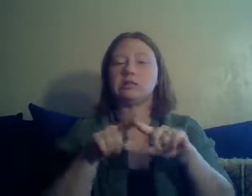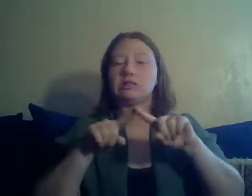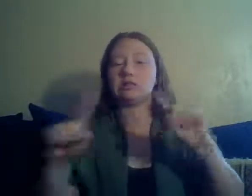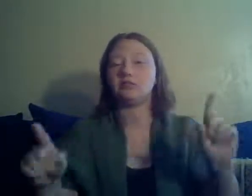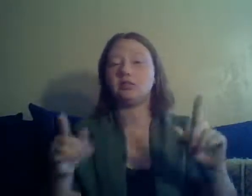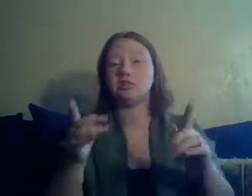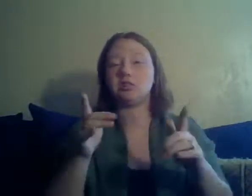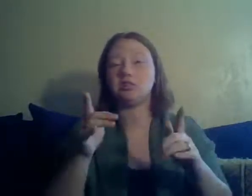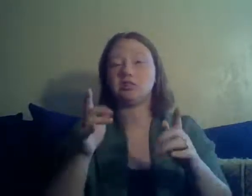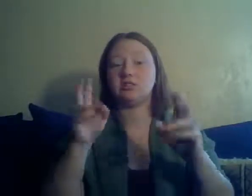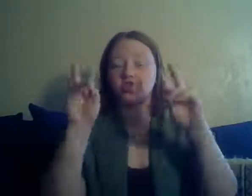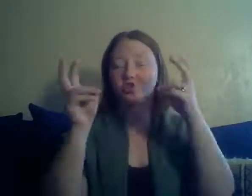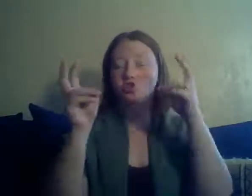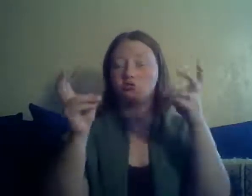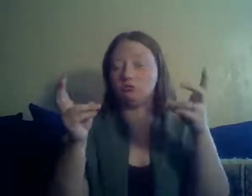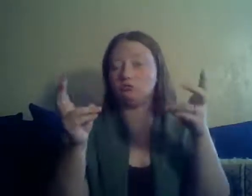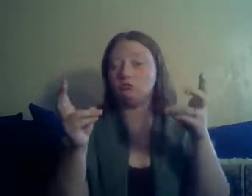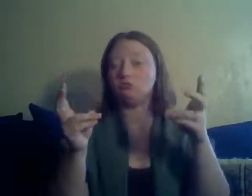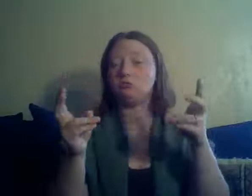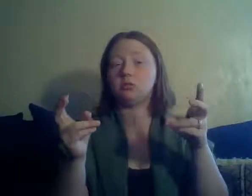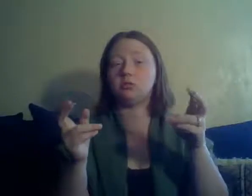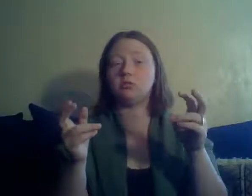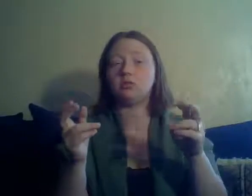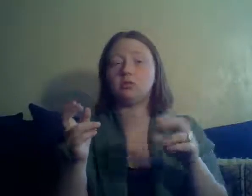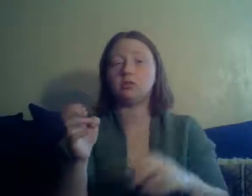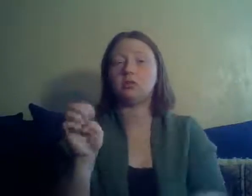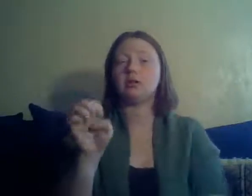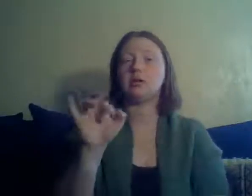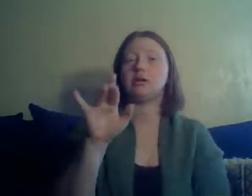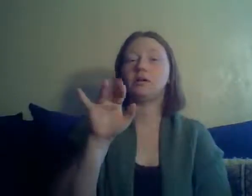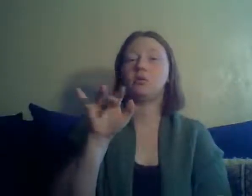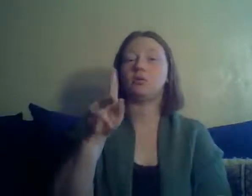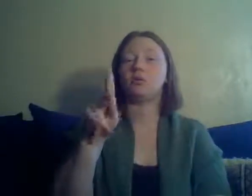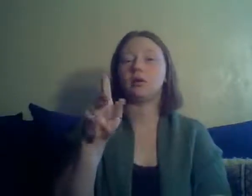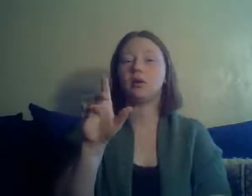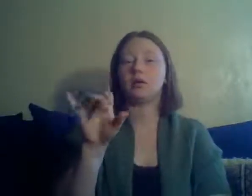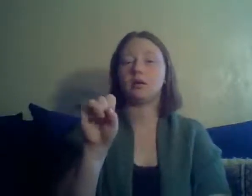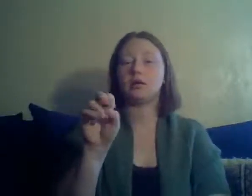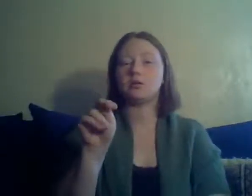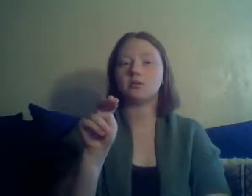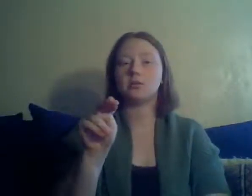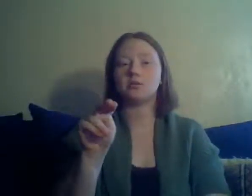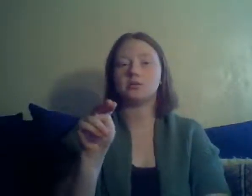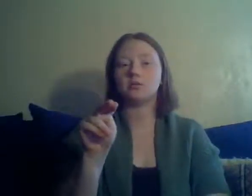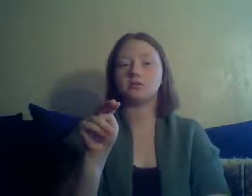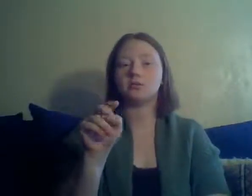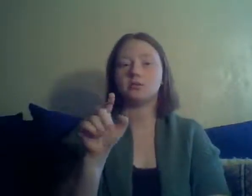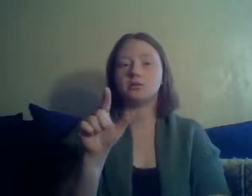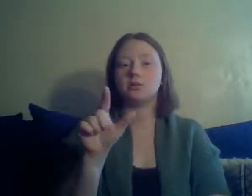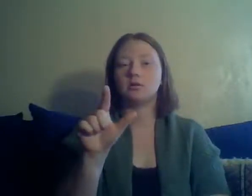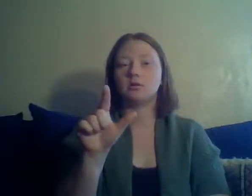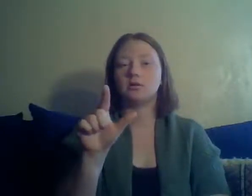more in depth about the theory, Erickson's theory. They learned how psychologists write, how psychologists